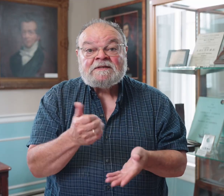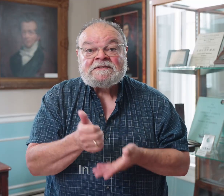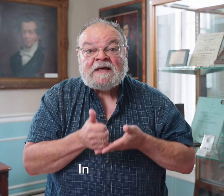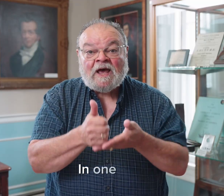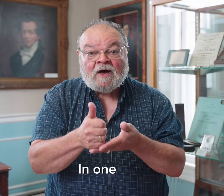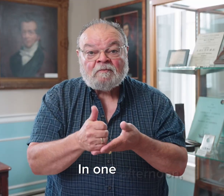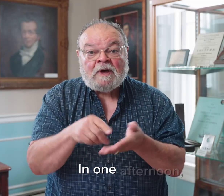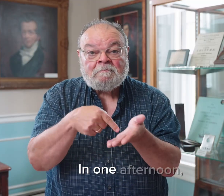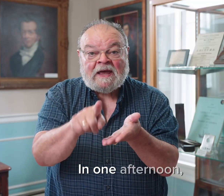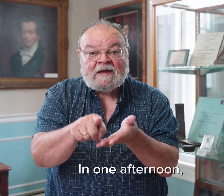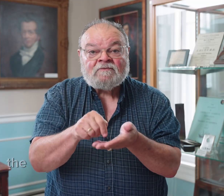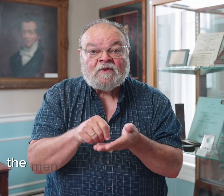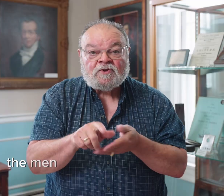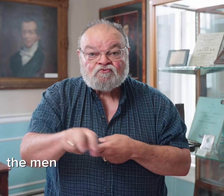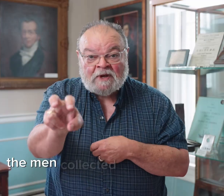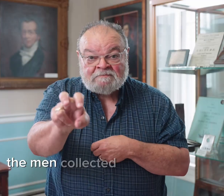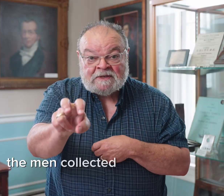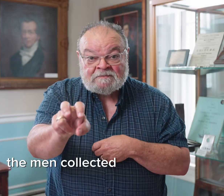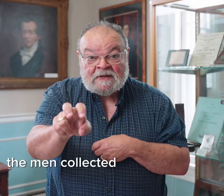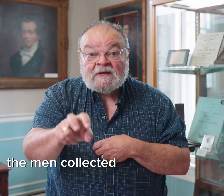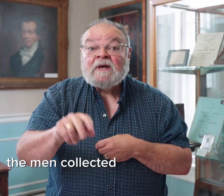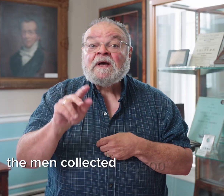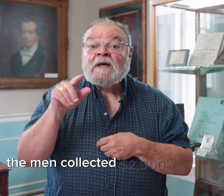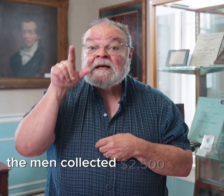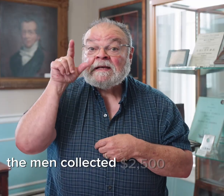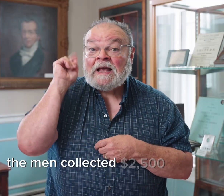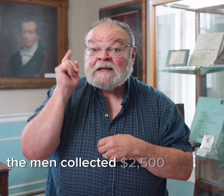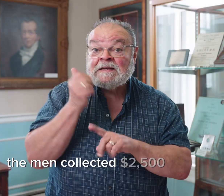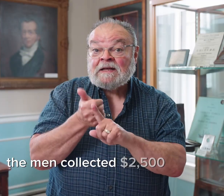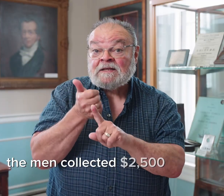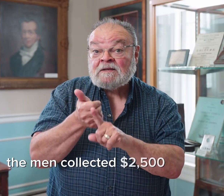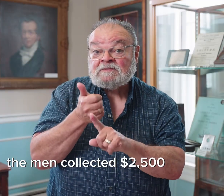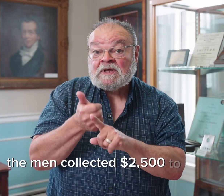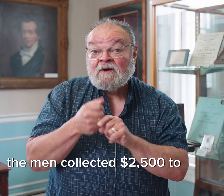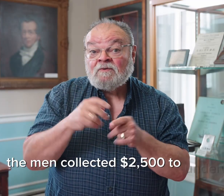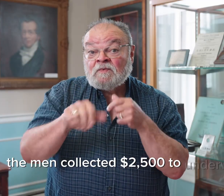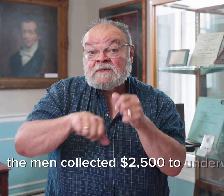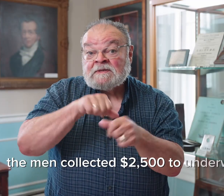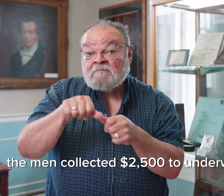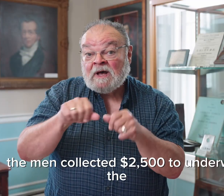In one afternoon, the men collected $2,500 to underwrite the trip.